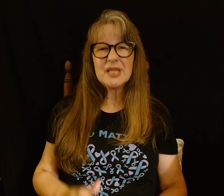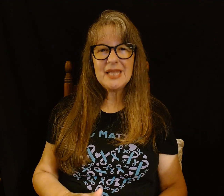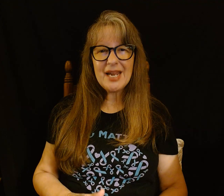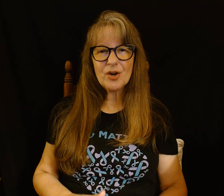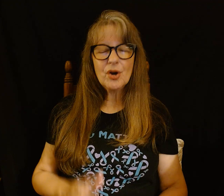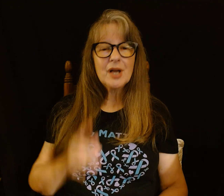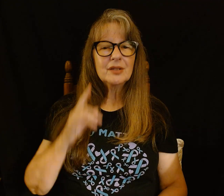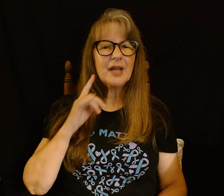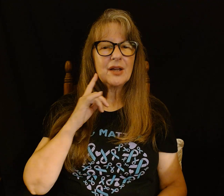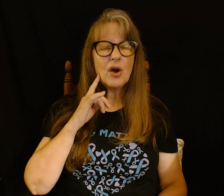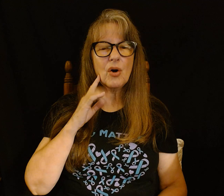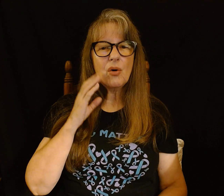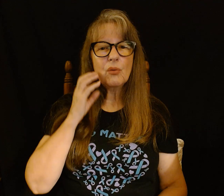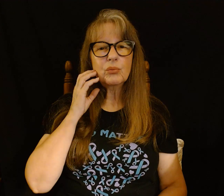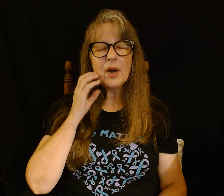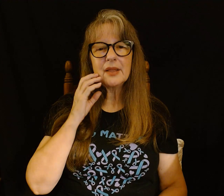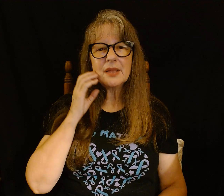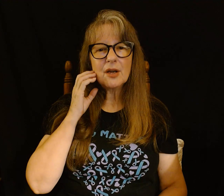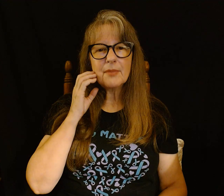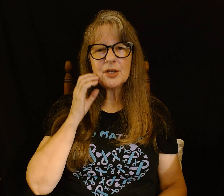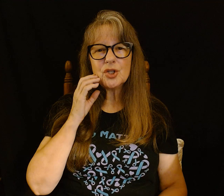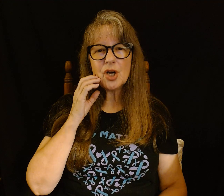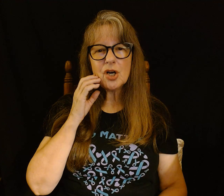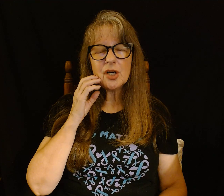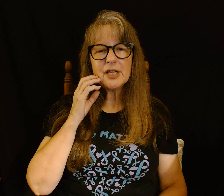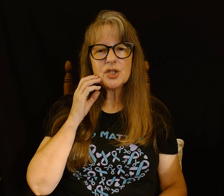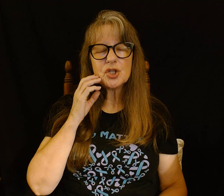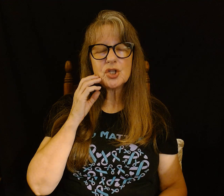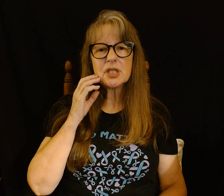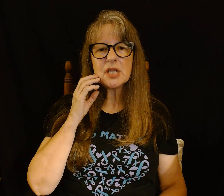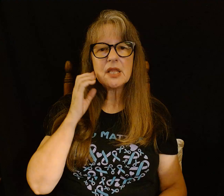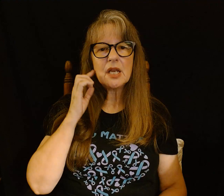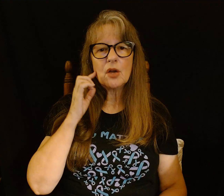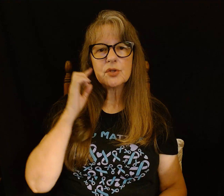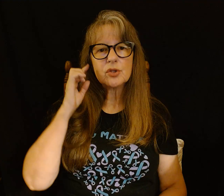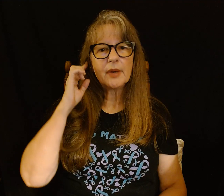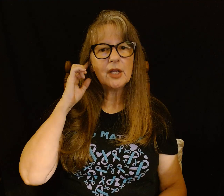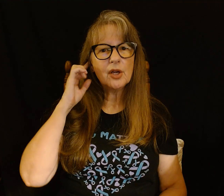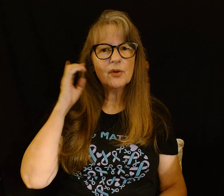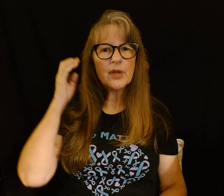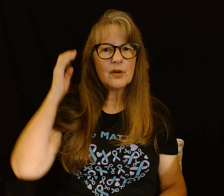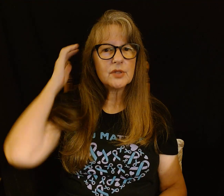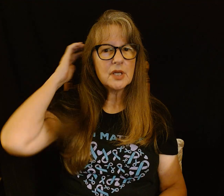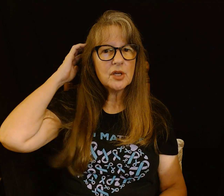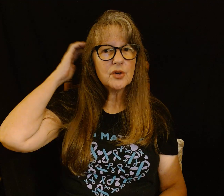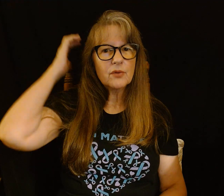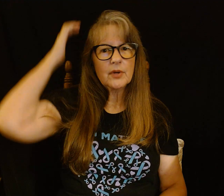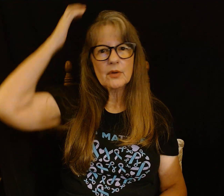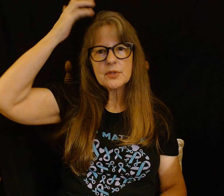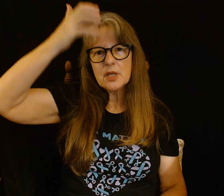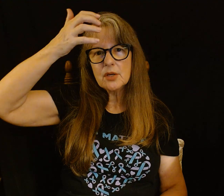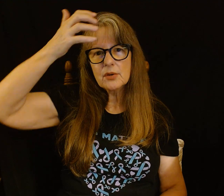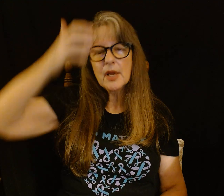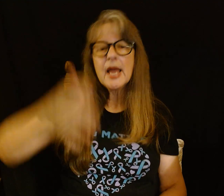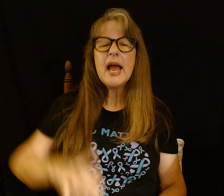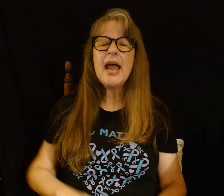there. Like, oh, right there, my jaw is just, and then it goes into my ear, and then it goes here, and then it goes here, and it's